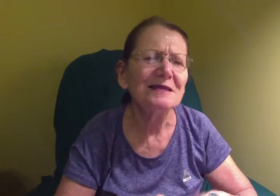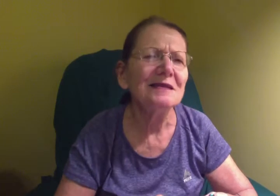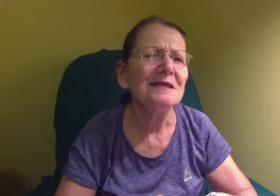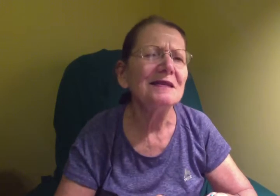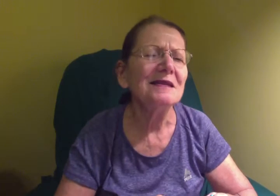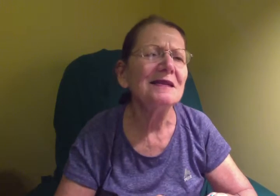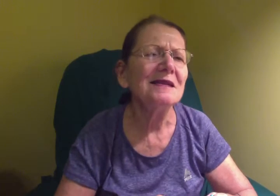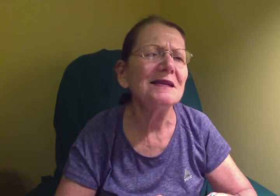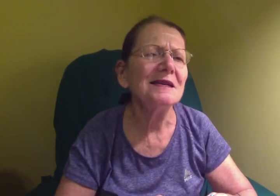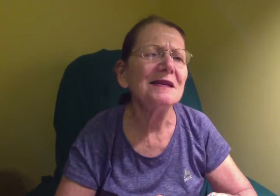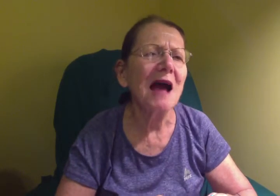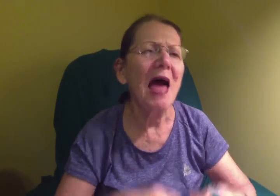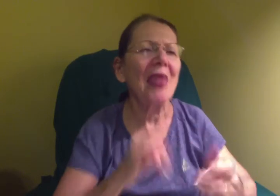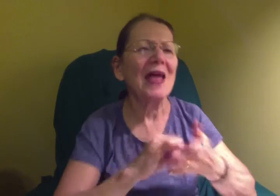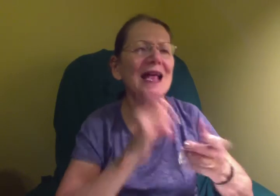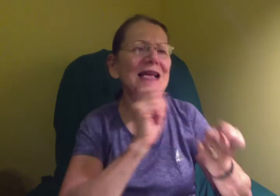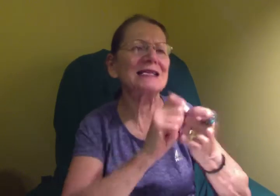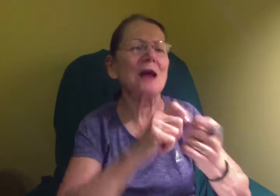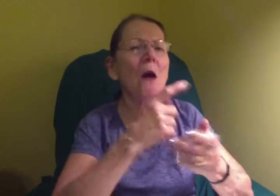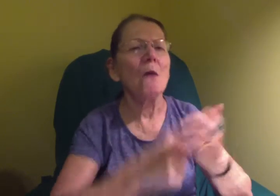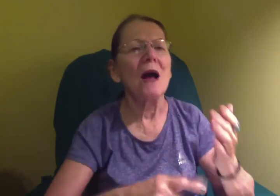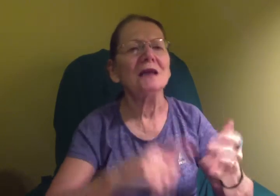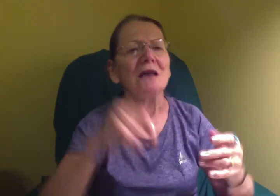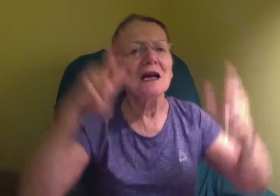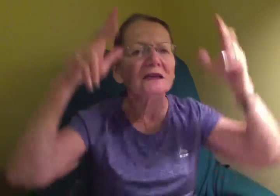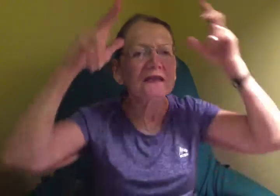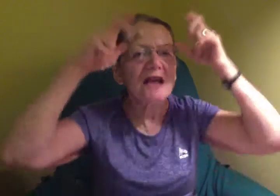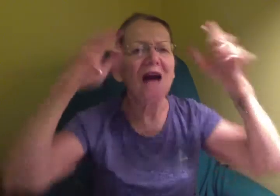I